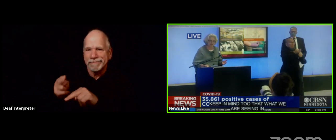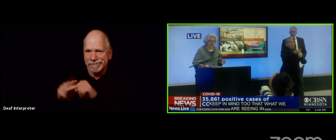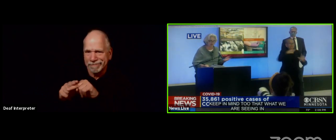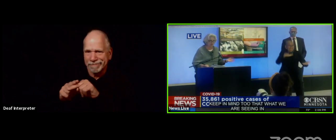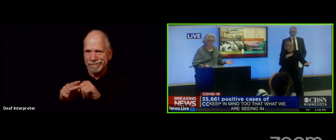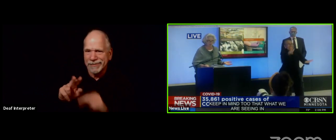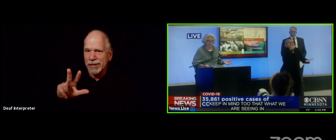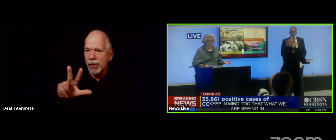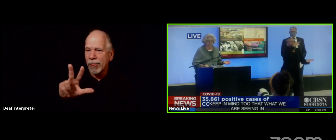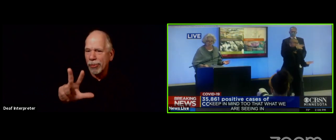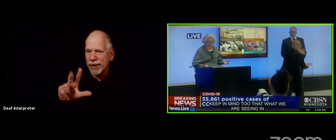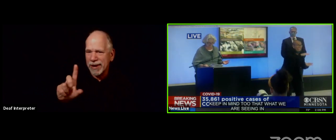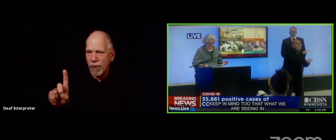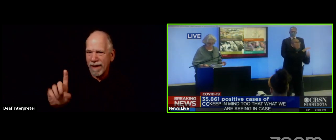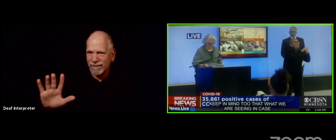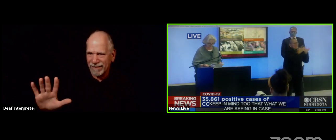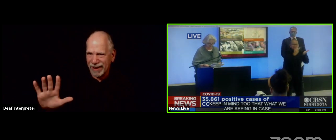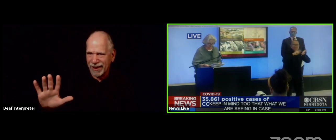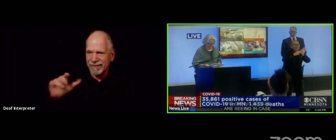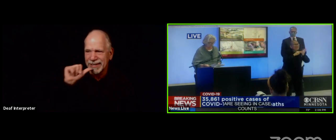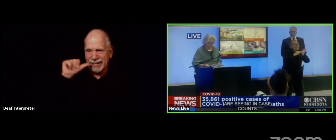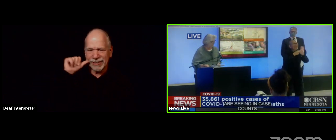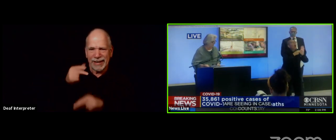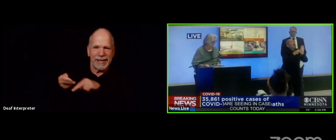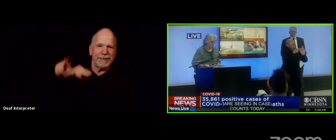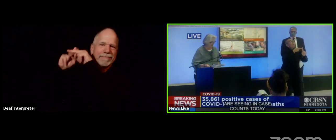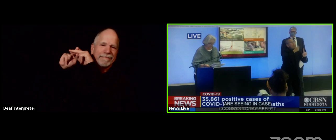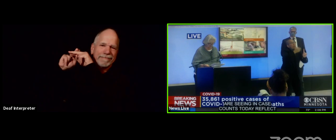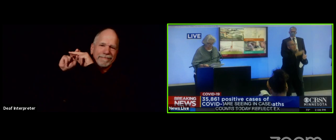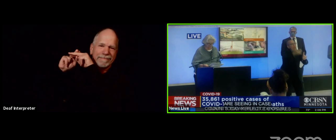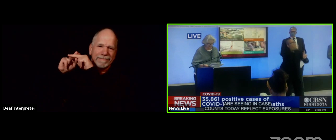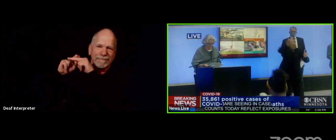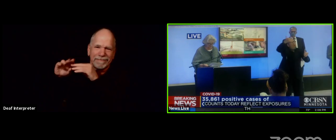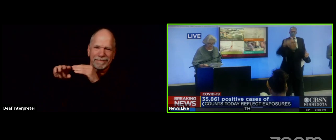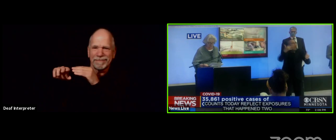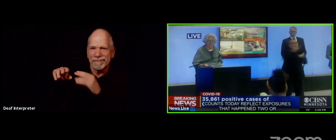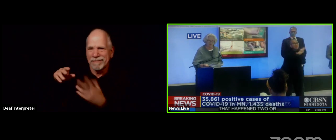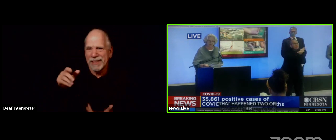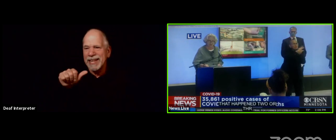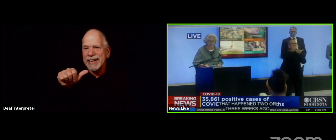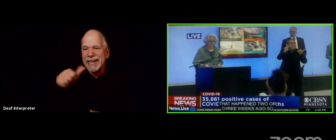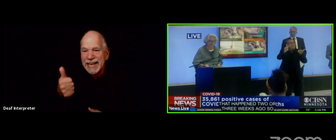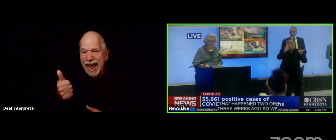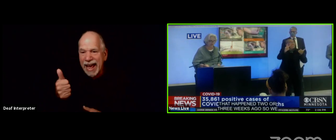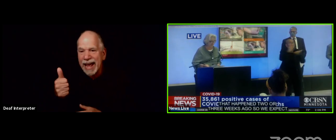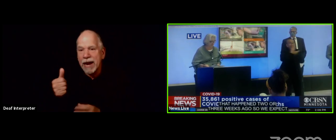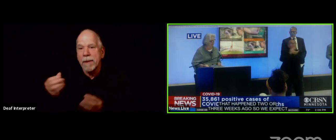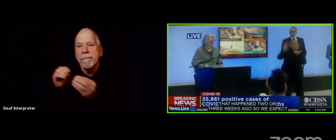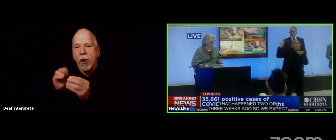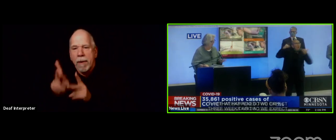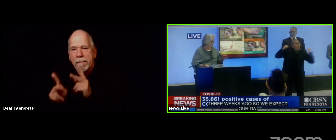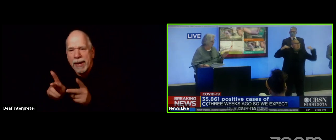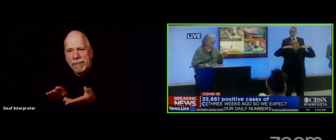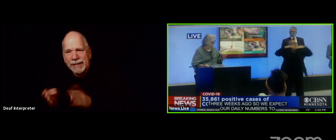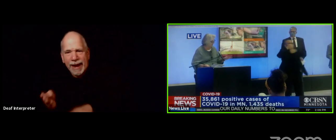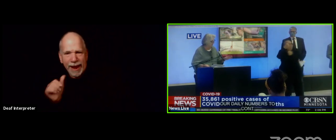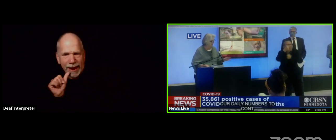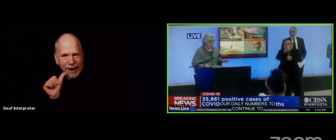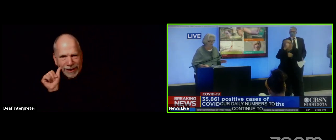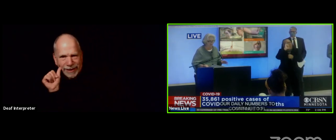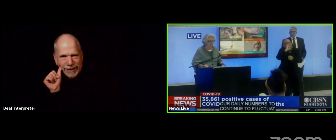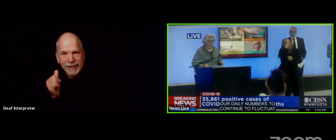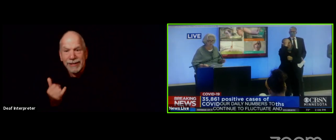that happened 2 or 3 weeks ago. So we expect our daily numbers to continue to fluctuate, and frankly, probably to go up a little